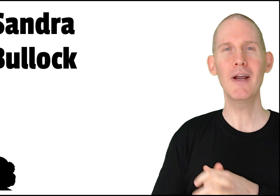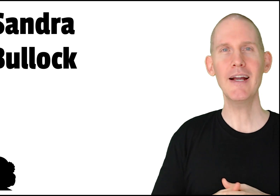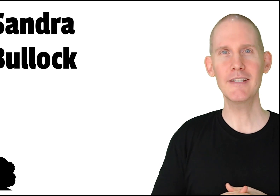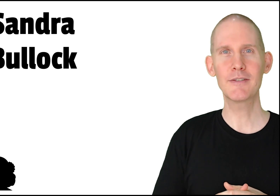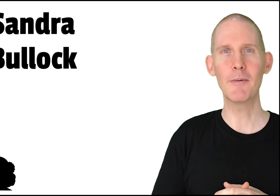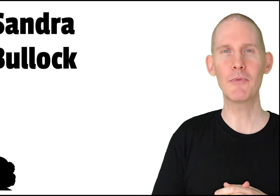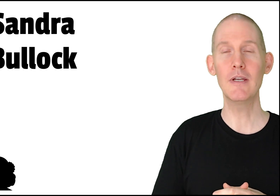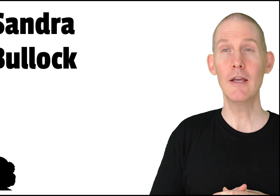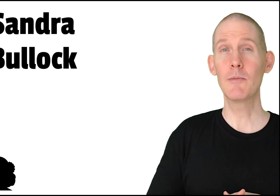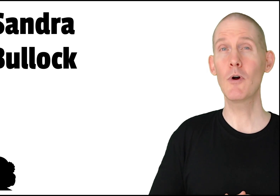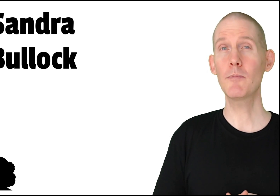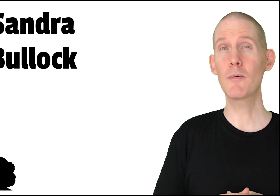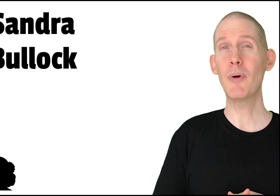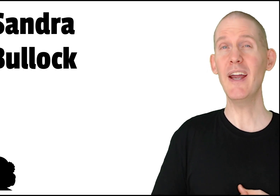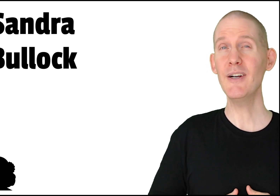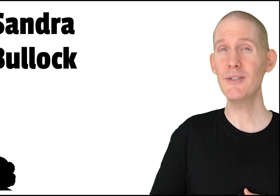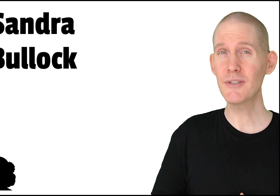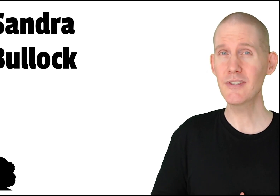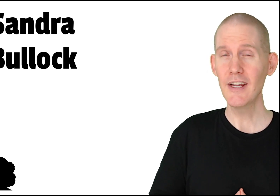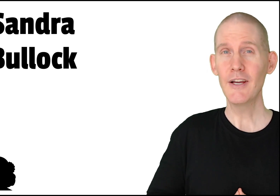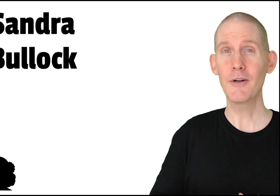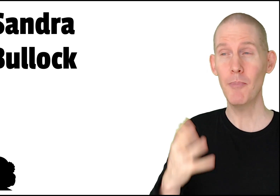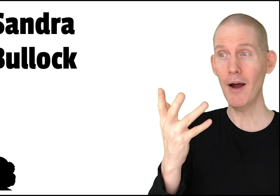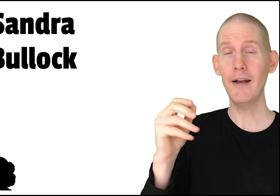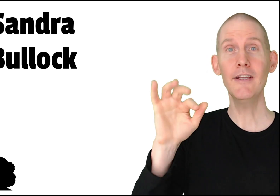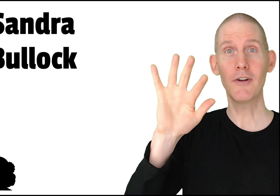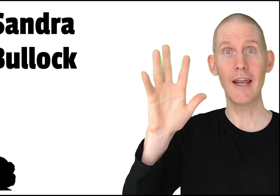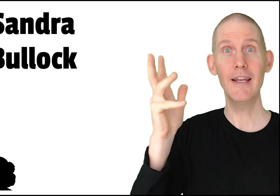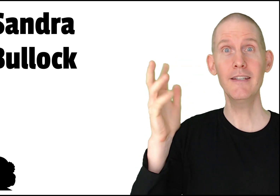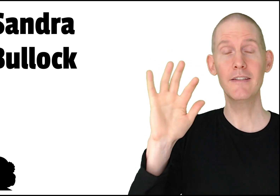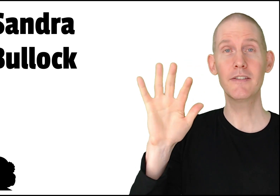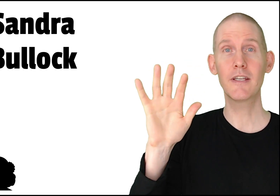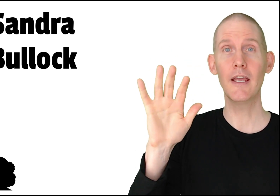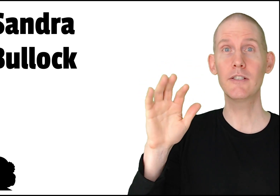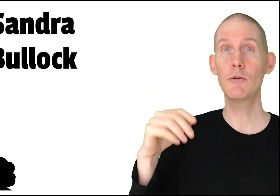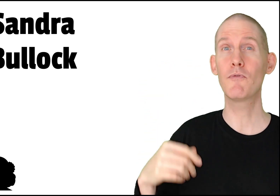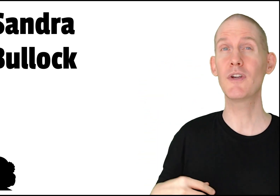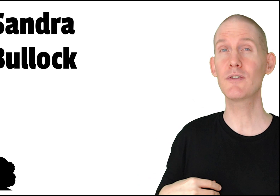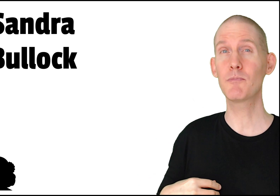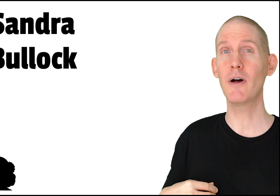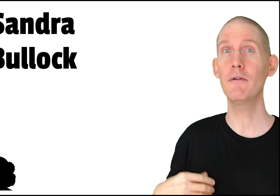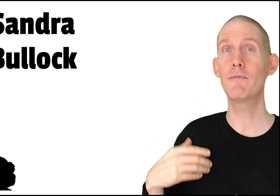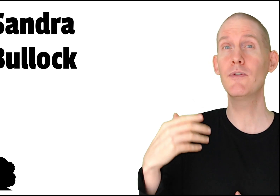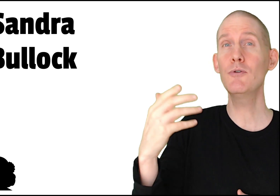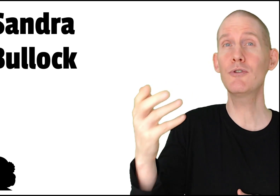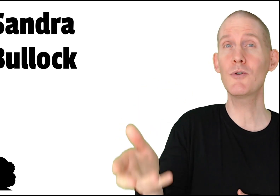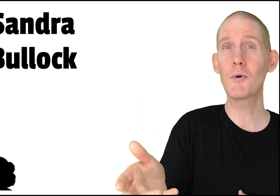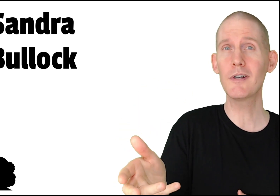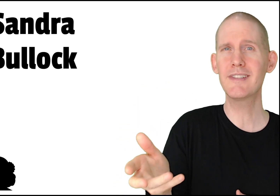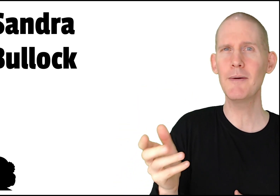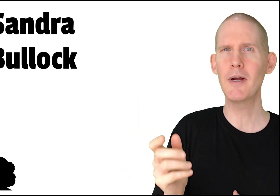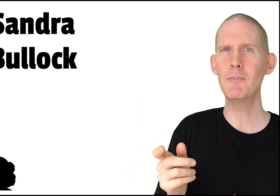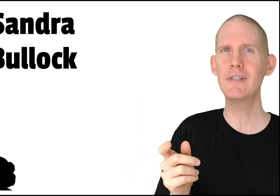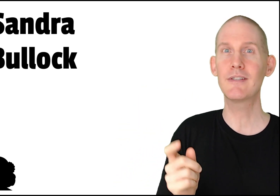practice something, the more it prepares your body, your hand in this case, to fingerspell future words that might be